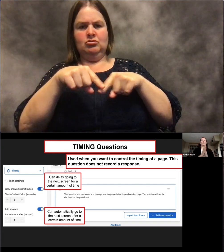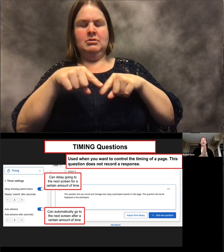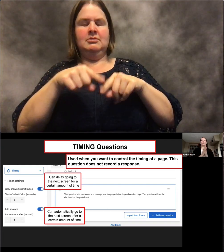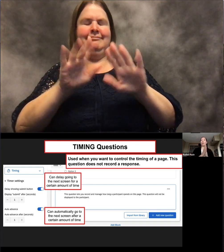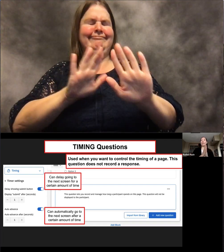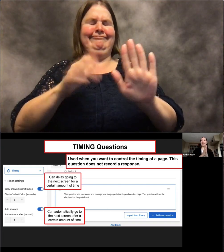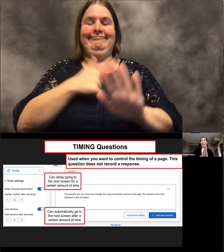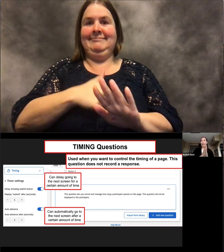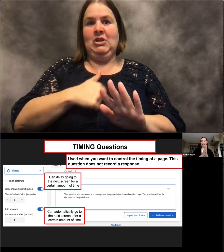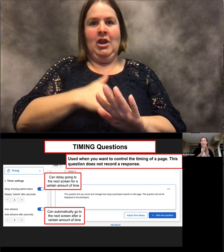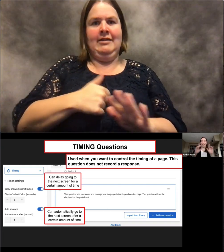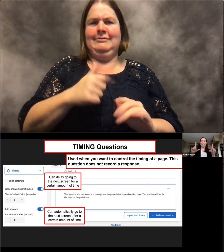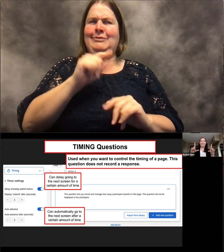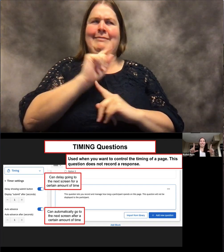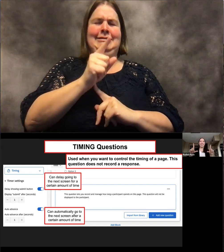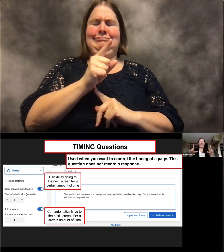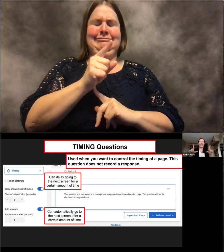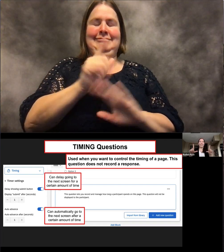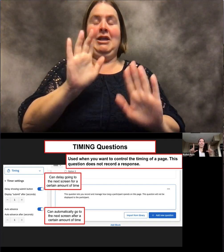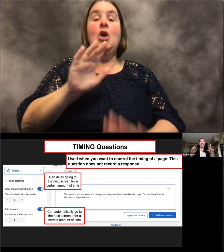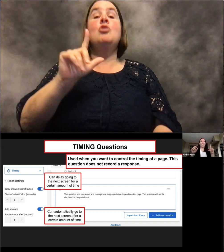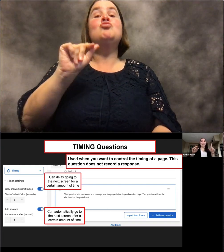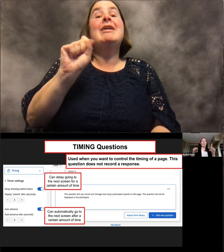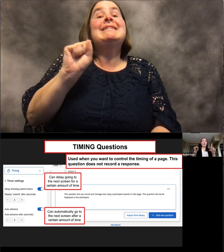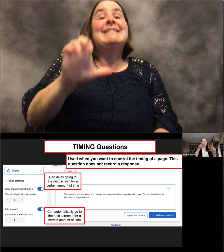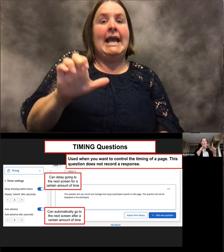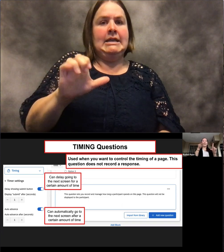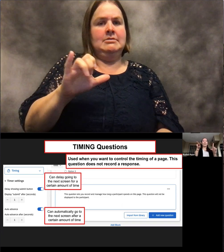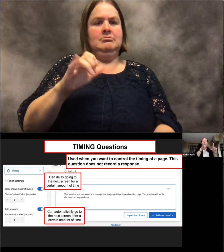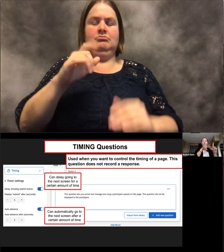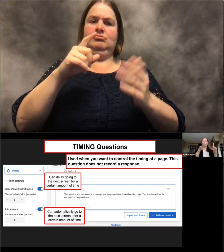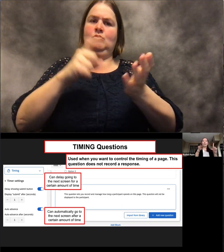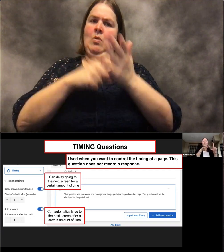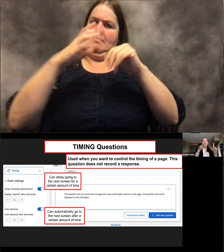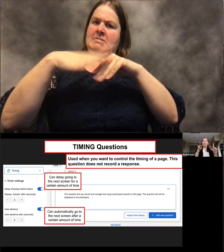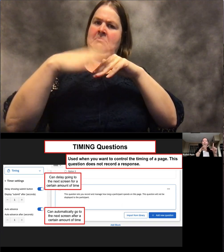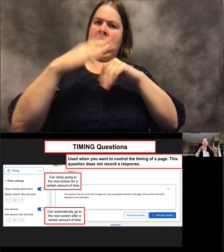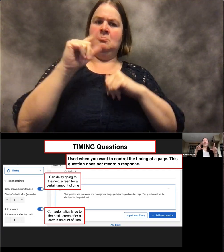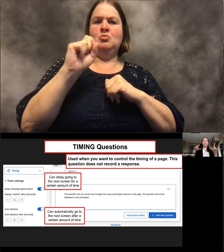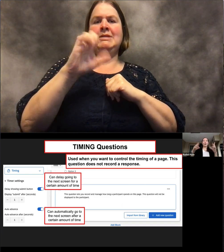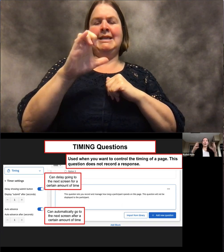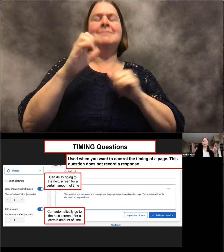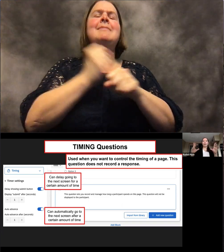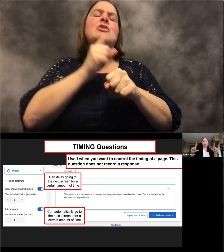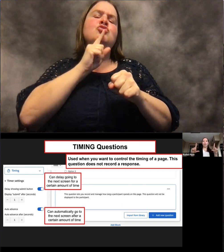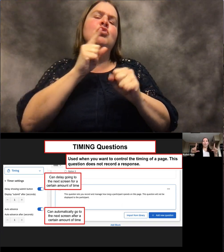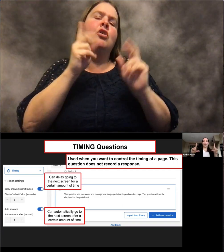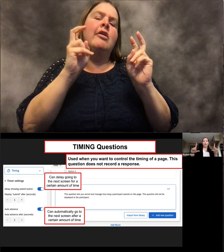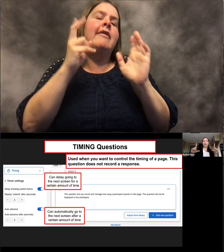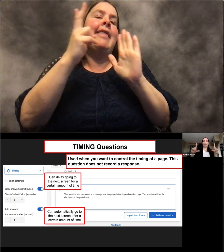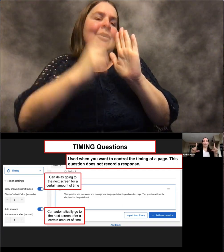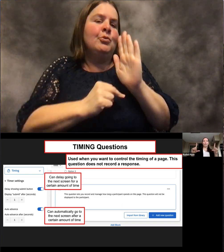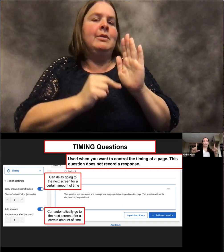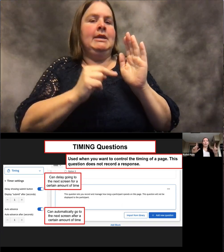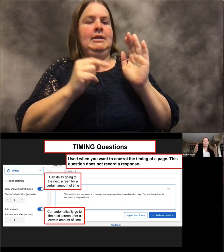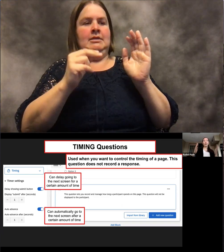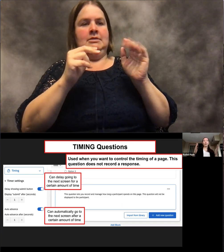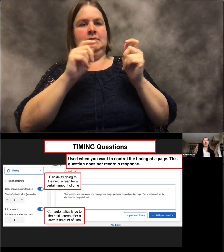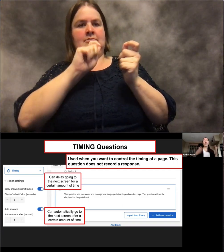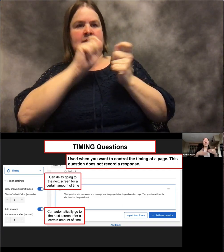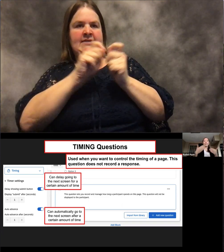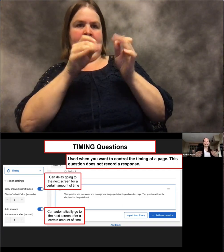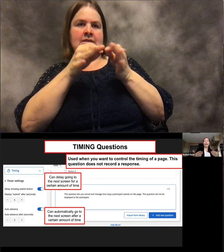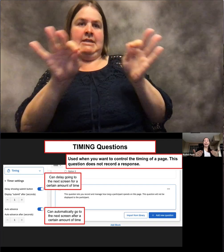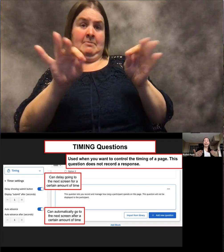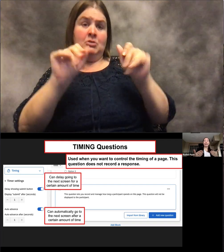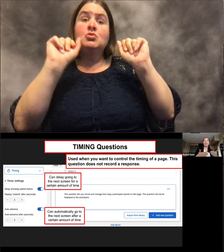or I'm sorry, 20 seconds on that screen while they read a particular statement. So you